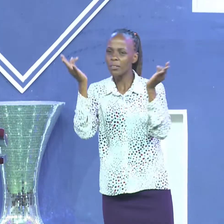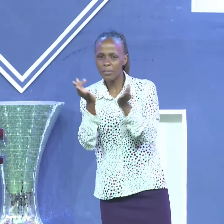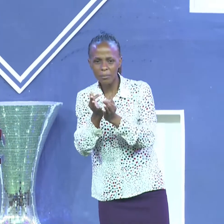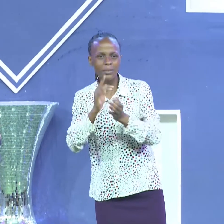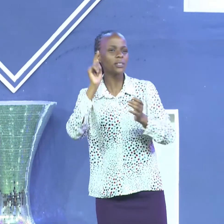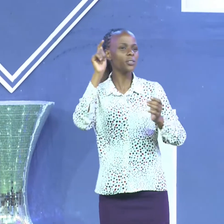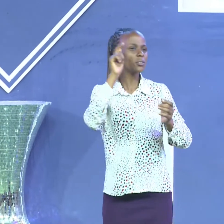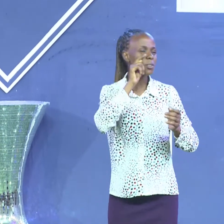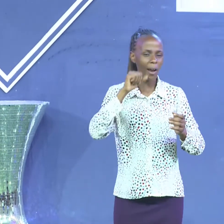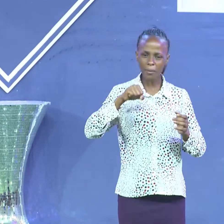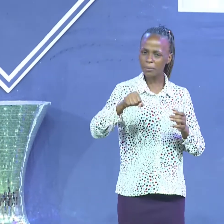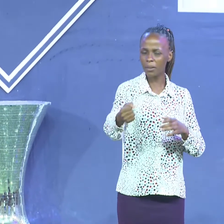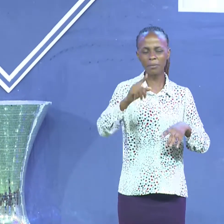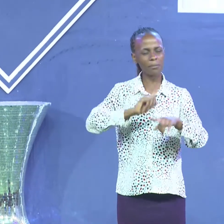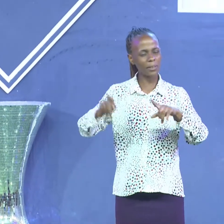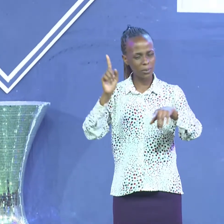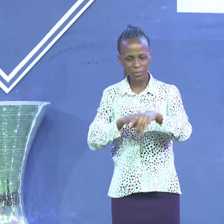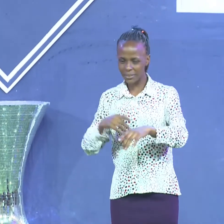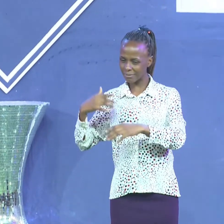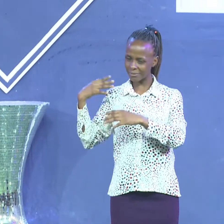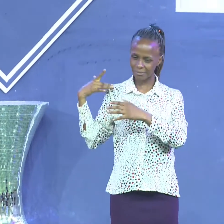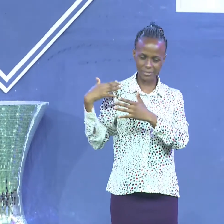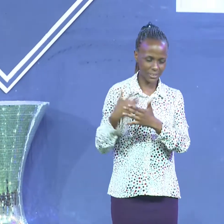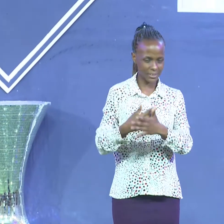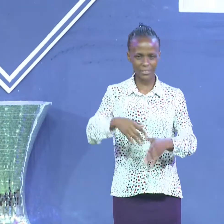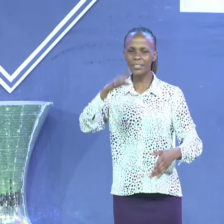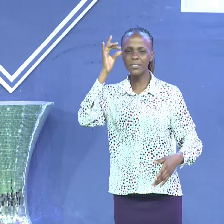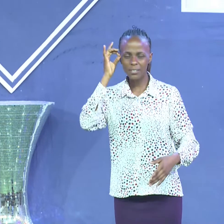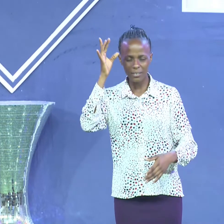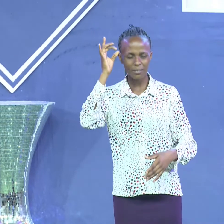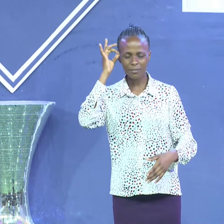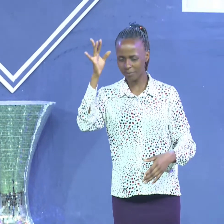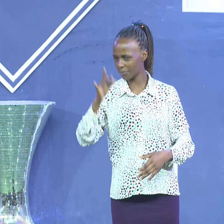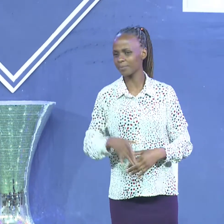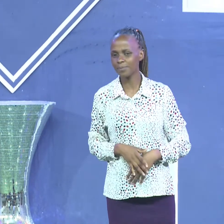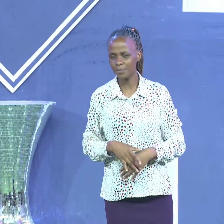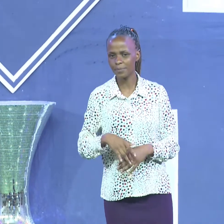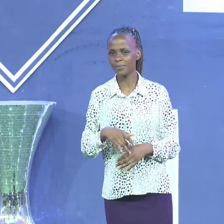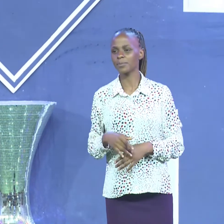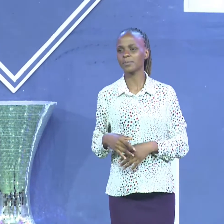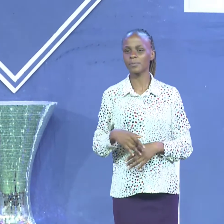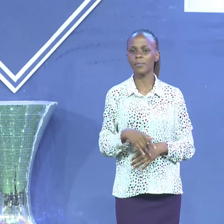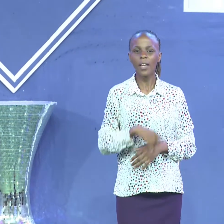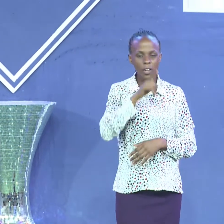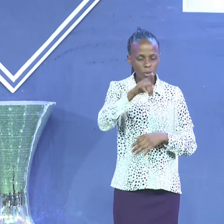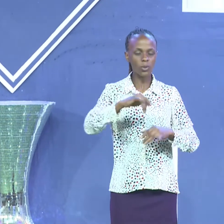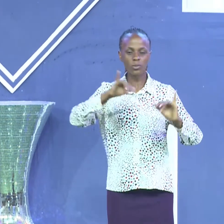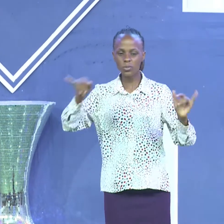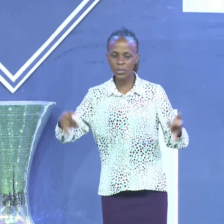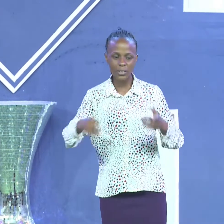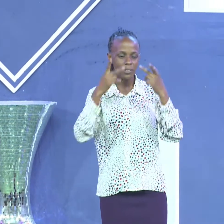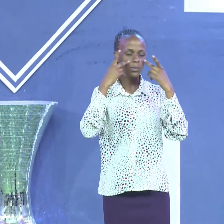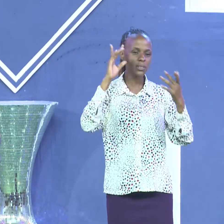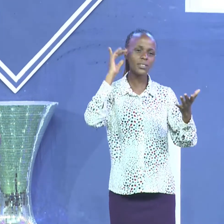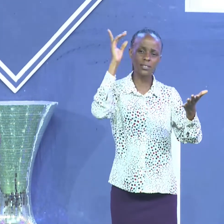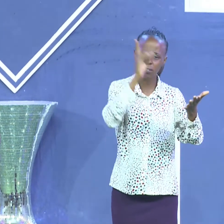sickness. The disease you suffer from perhaps is from your family and but it has tarried long